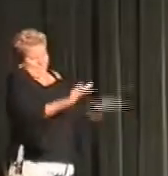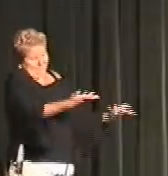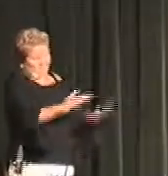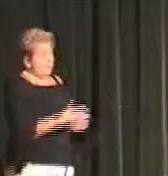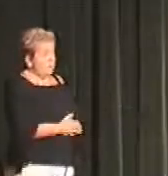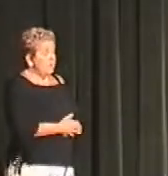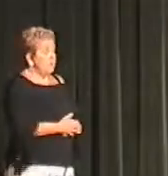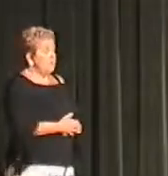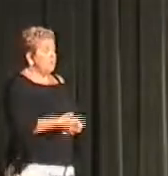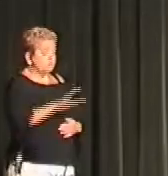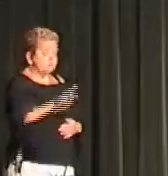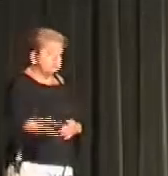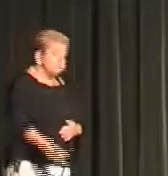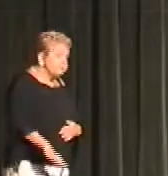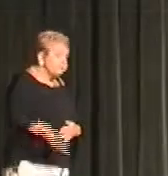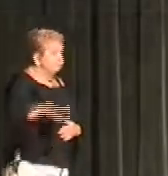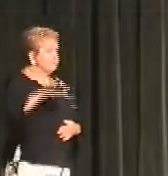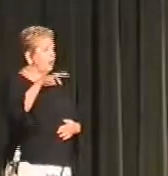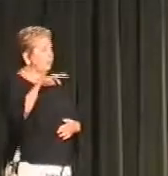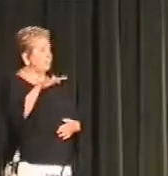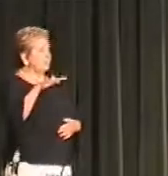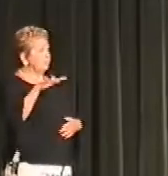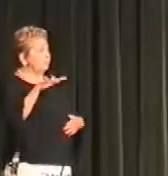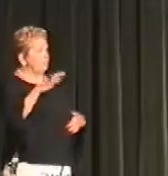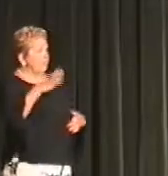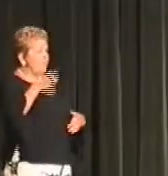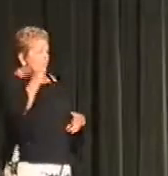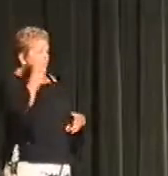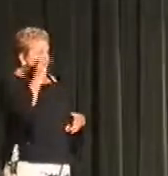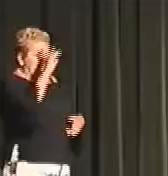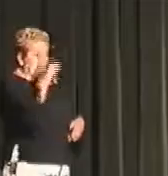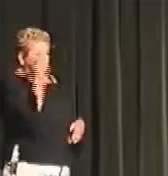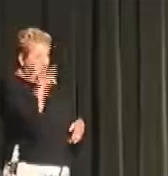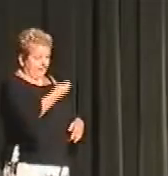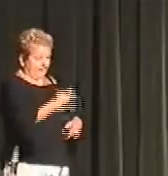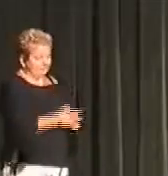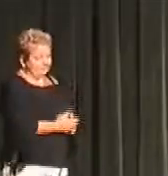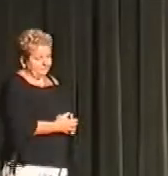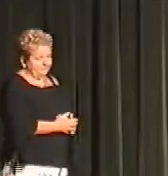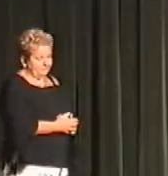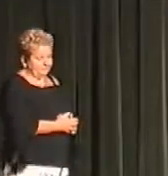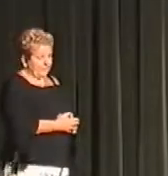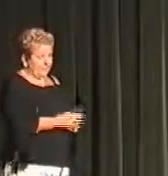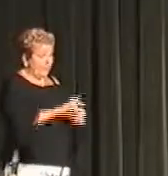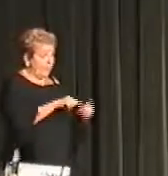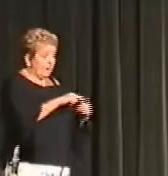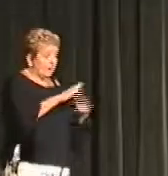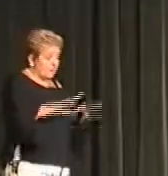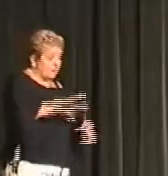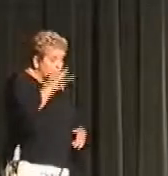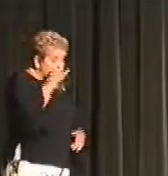And growing up, you know, I was raised in a Catholic home, and when I was a little kid, they'd say, what do you want to be when you grow up? And I said, a